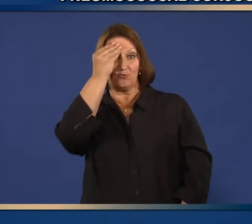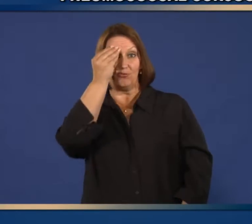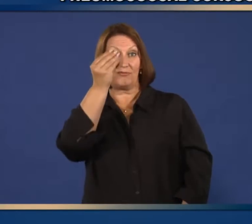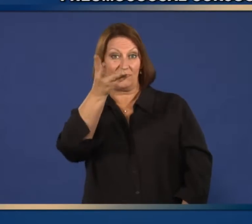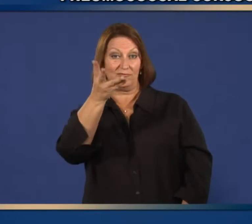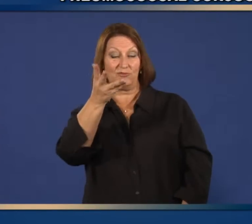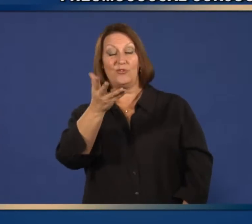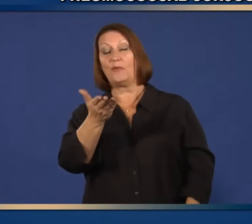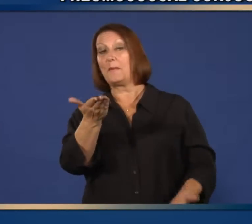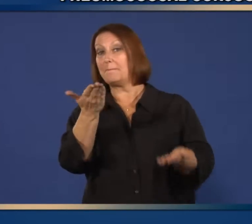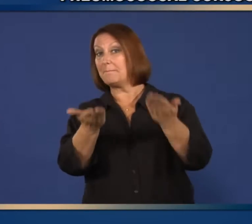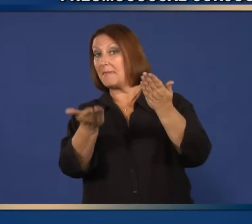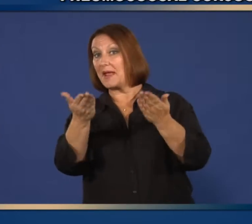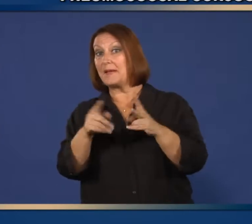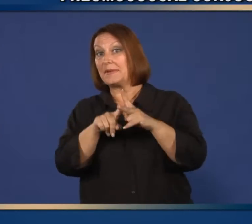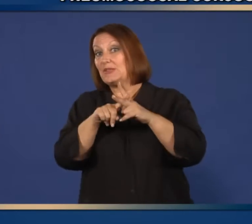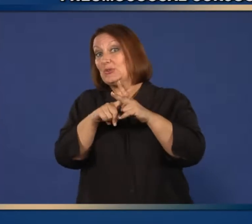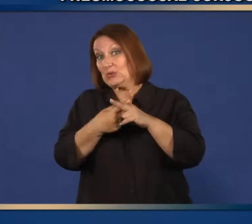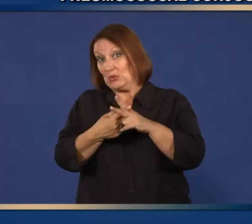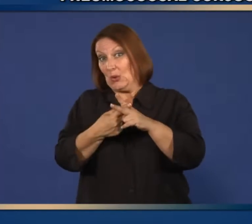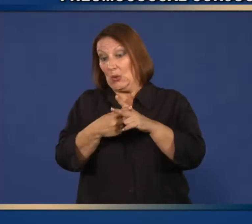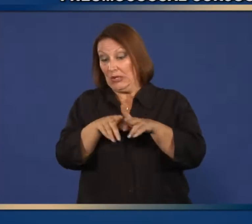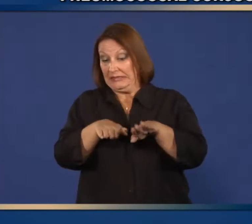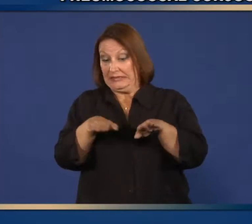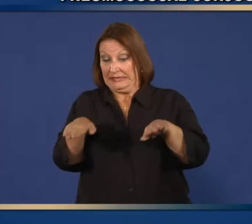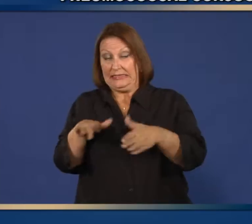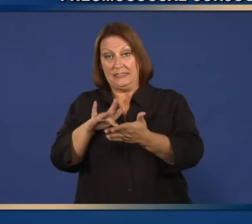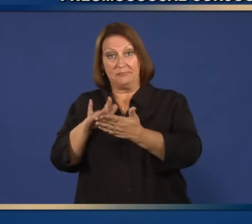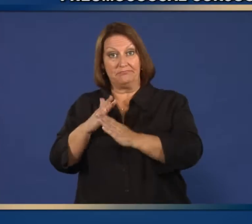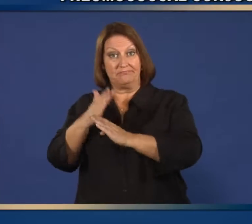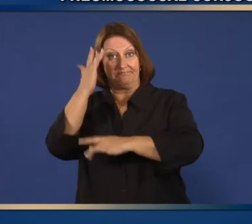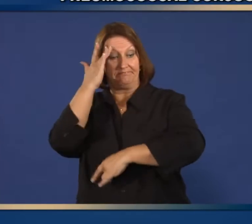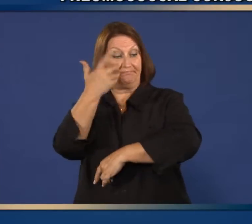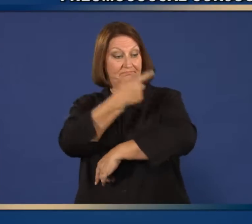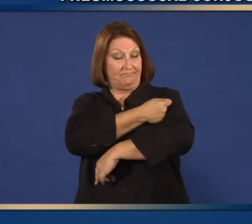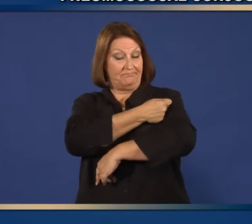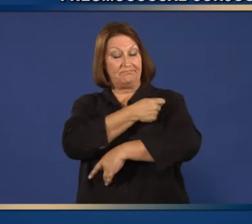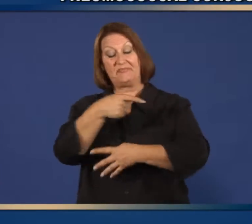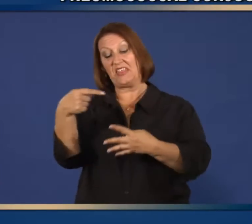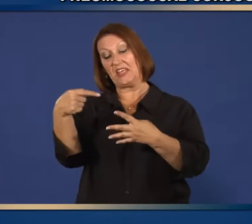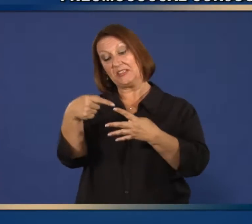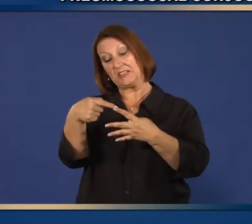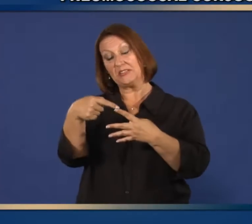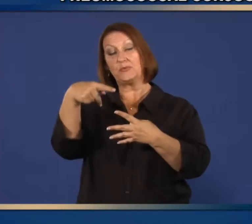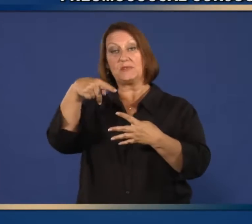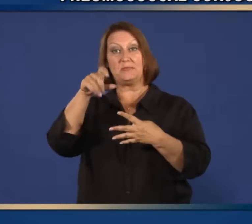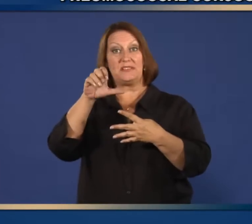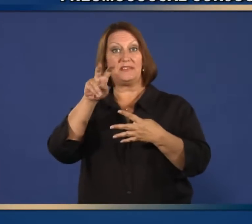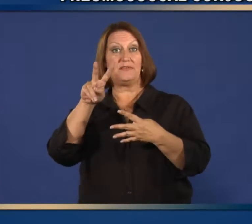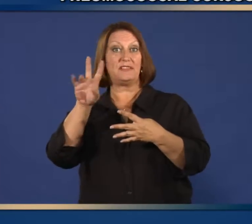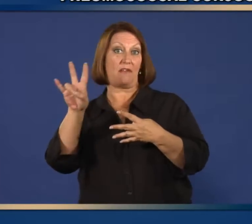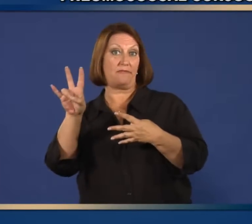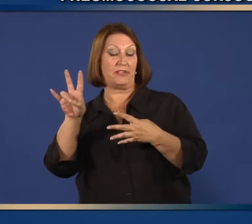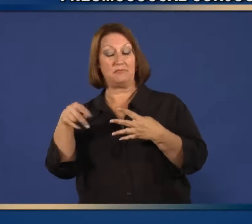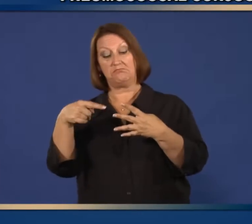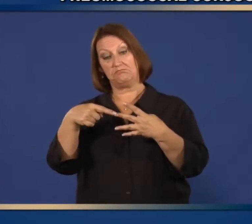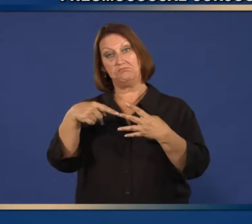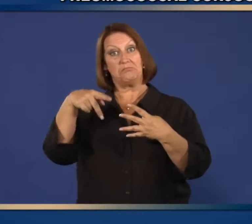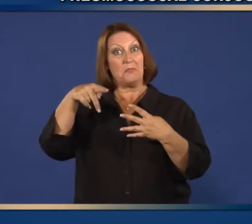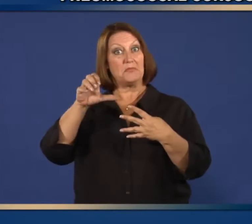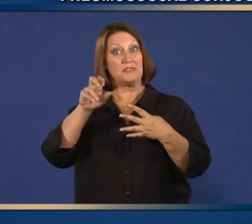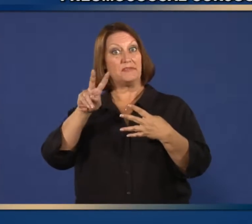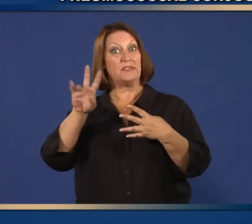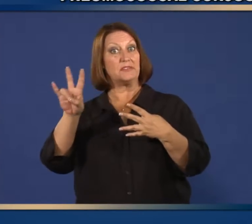Children who have begun their immunization series with PCV7 should complete the